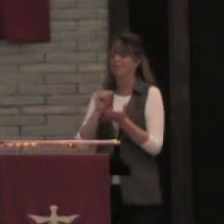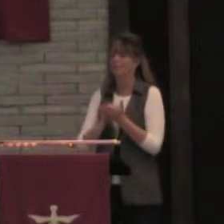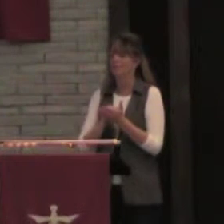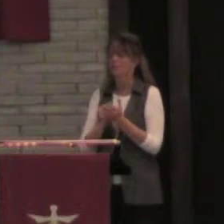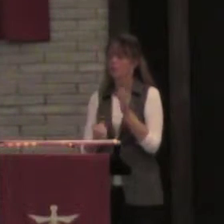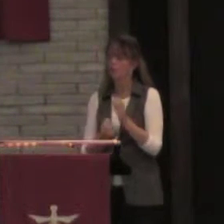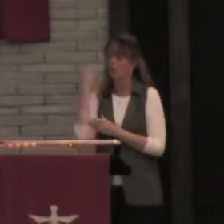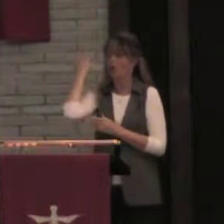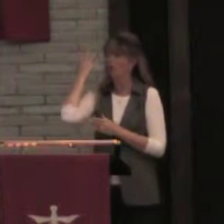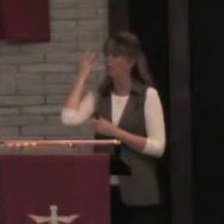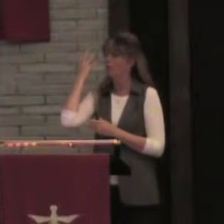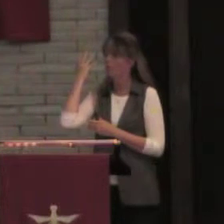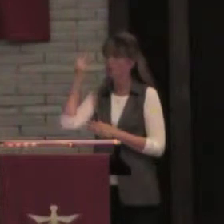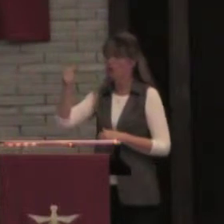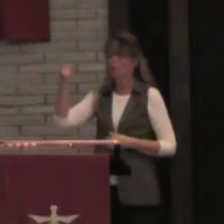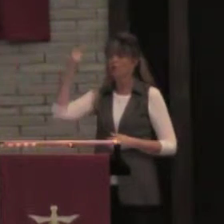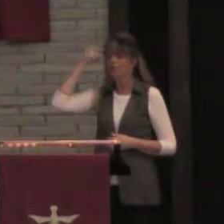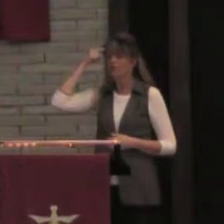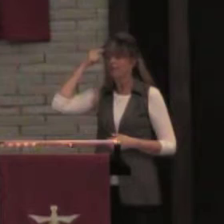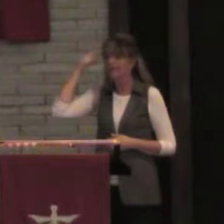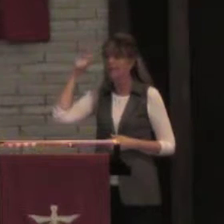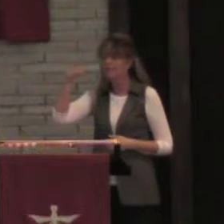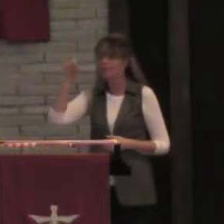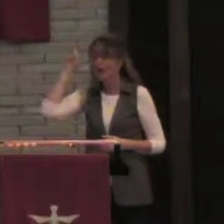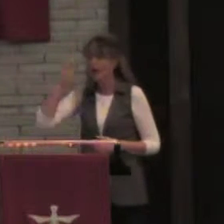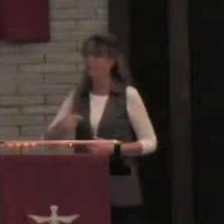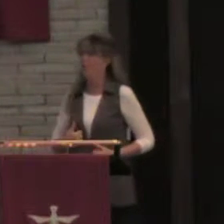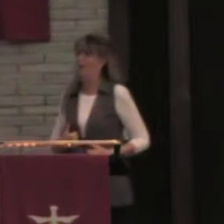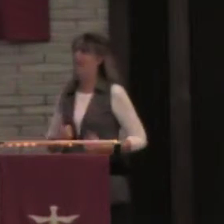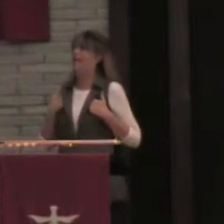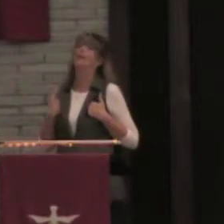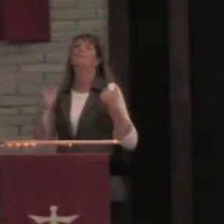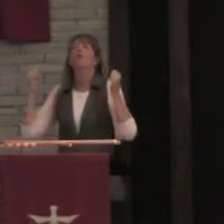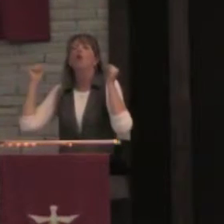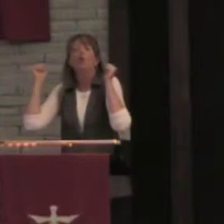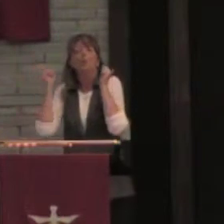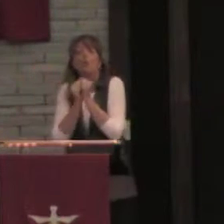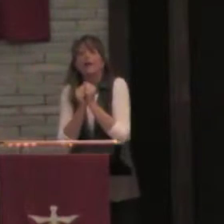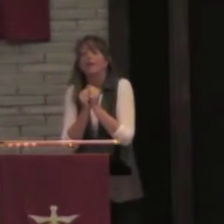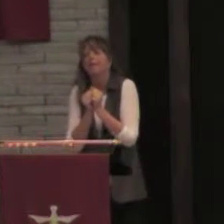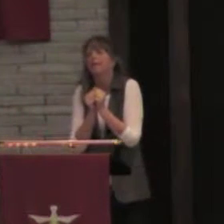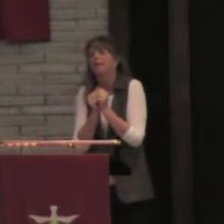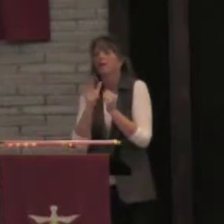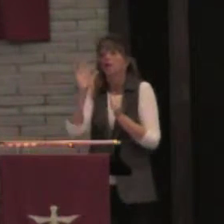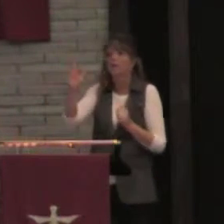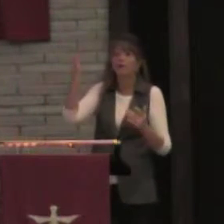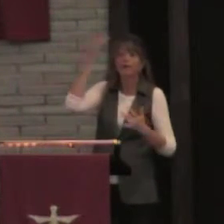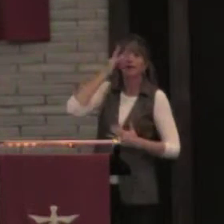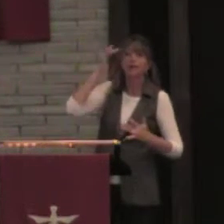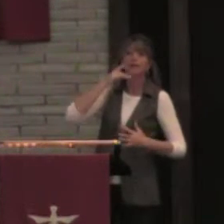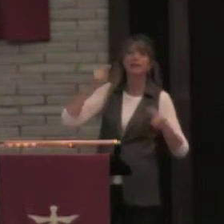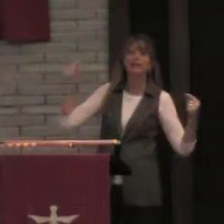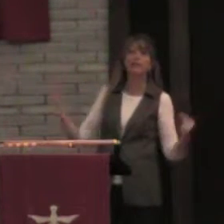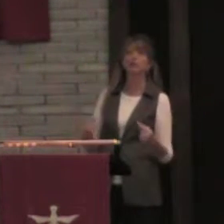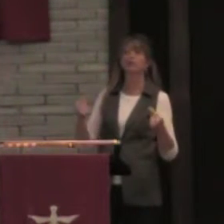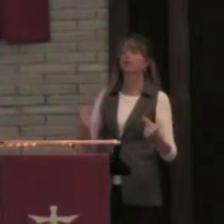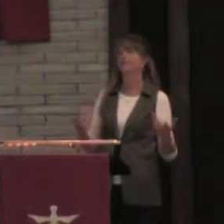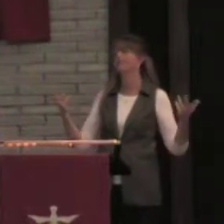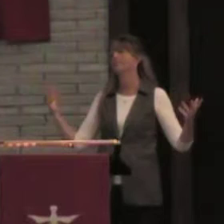it's just going to stay the same, it's not going to grow, or you think you have to live with your illnesses or